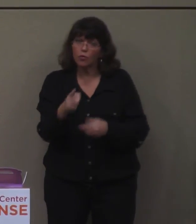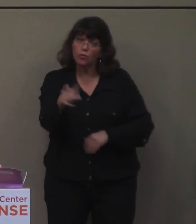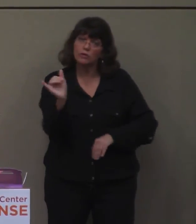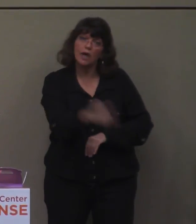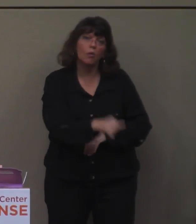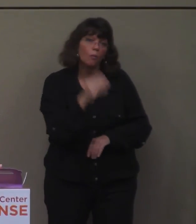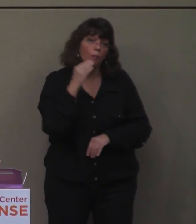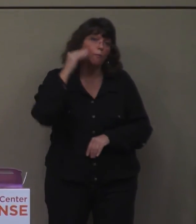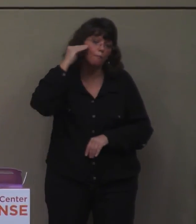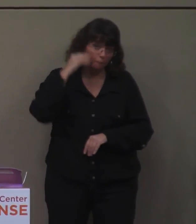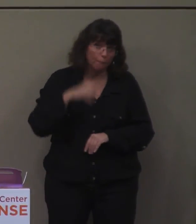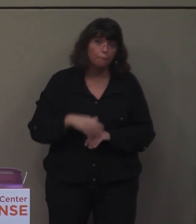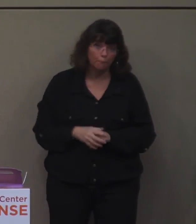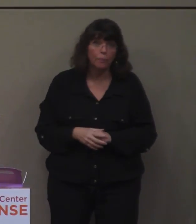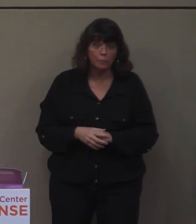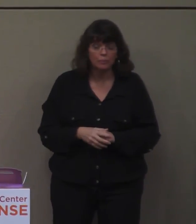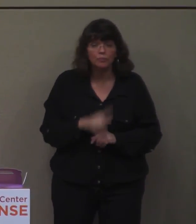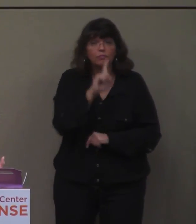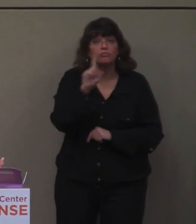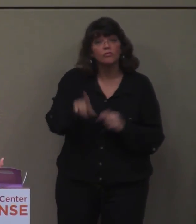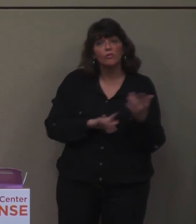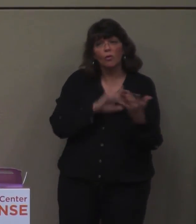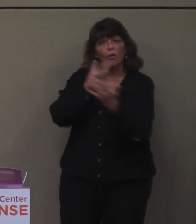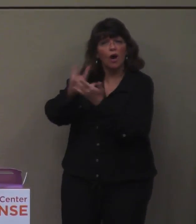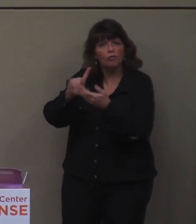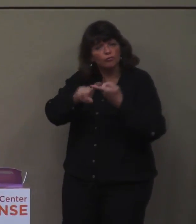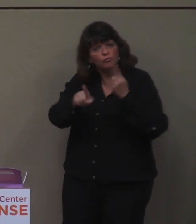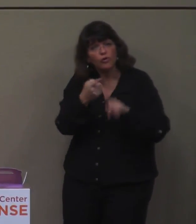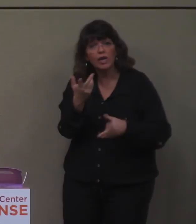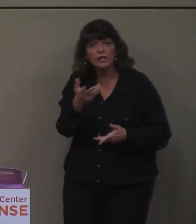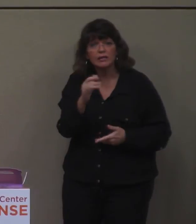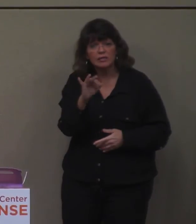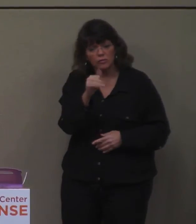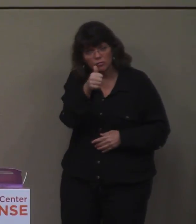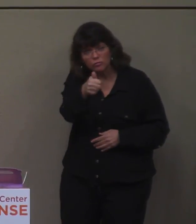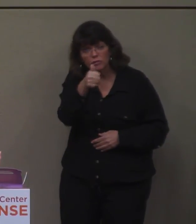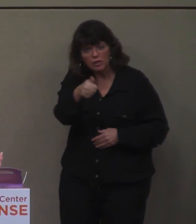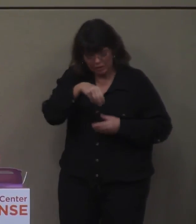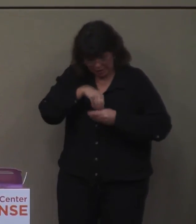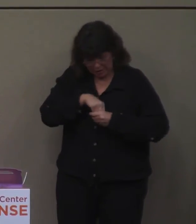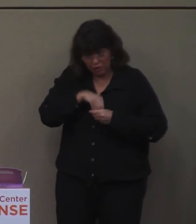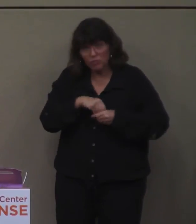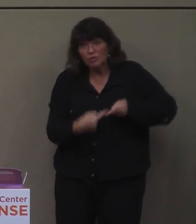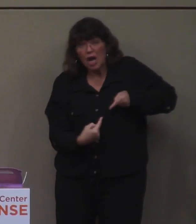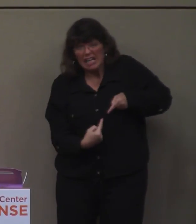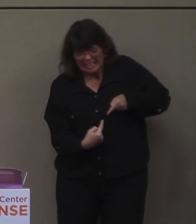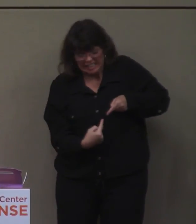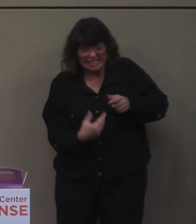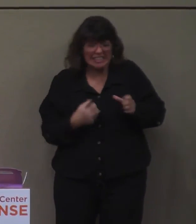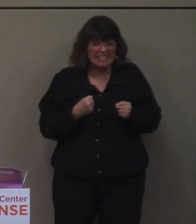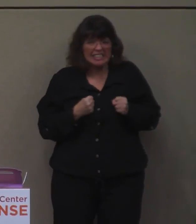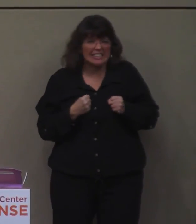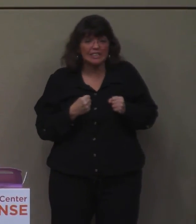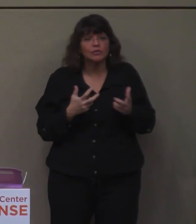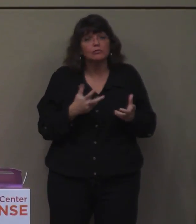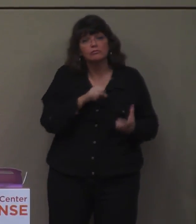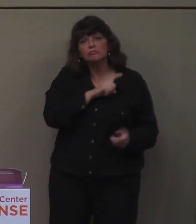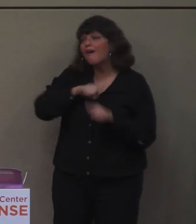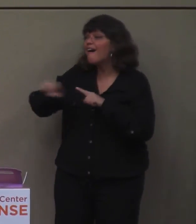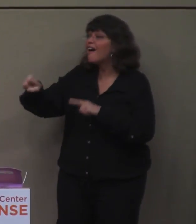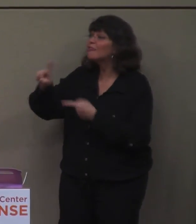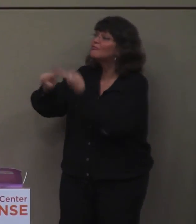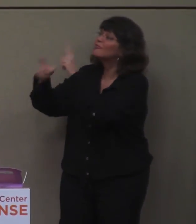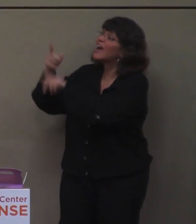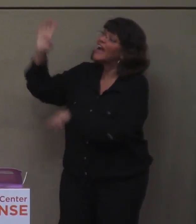and talk to your friends. If you're struggling, call a friend, and talk to them about it too, so that you're not alone, because we're all in this